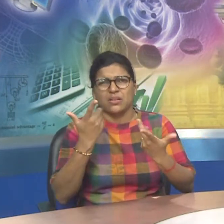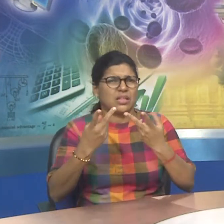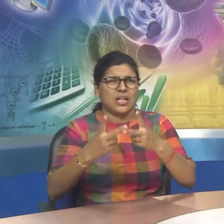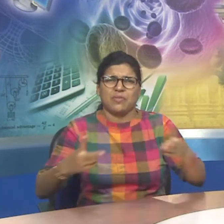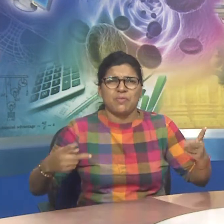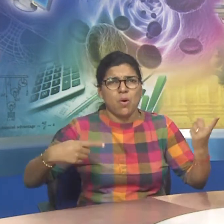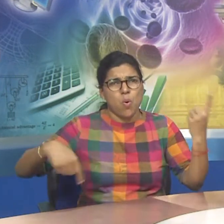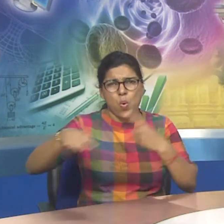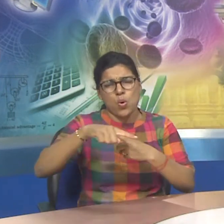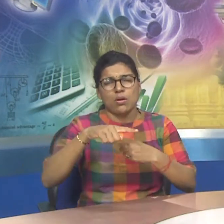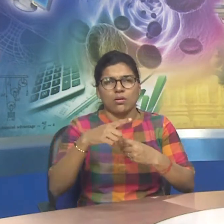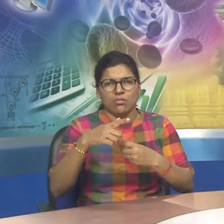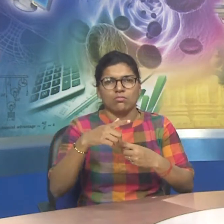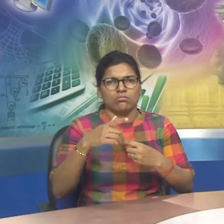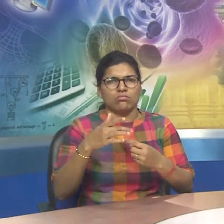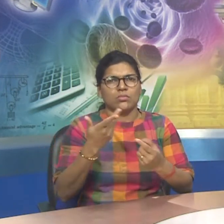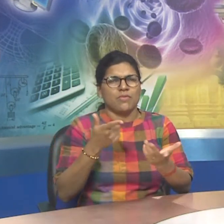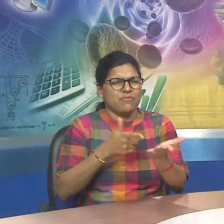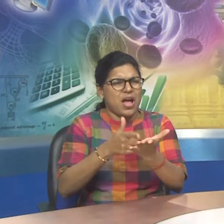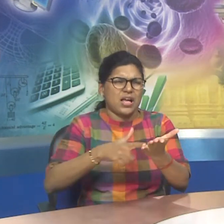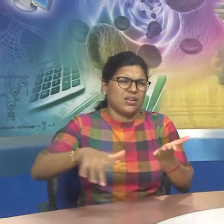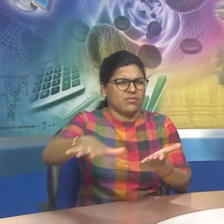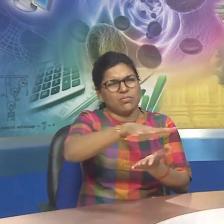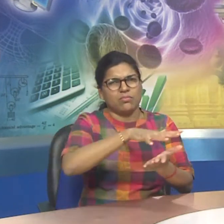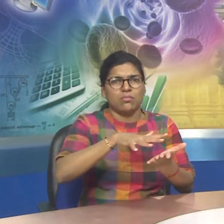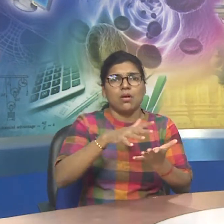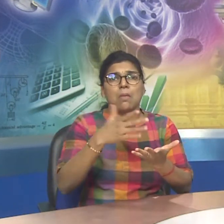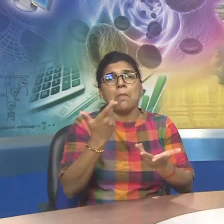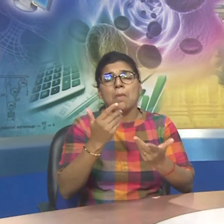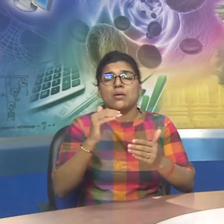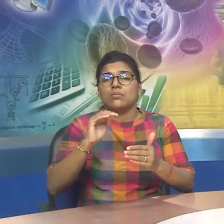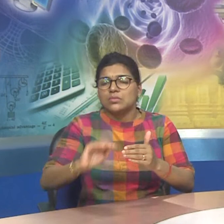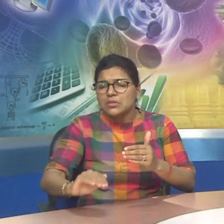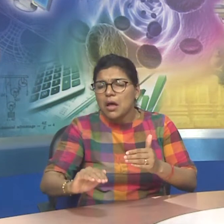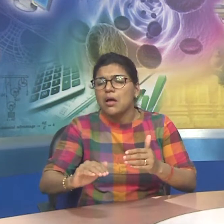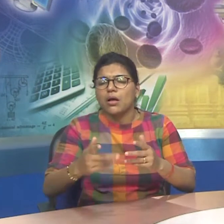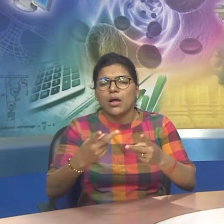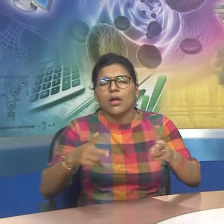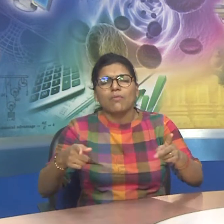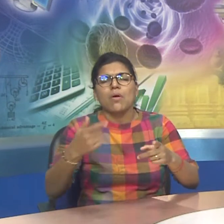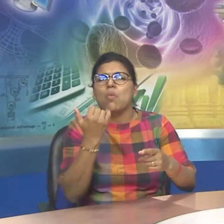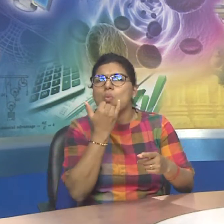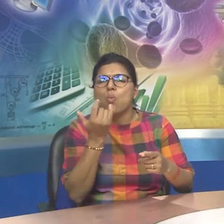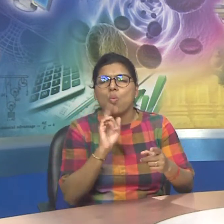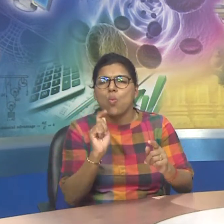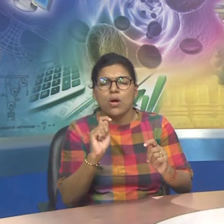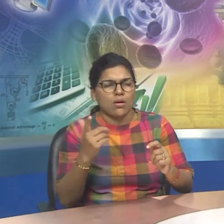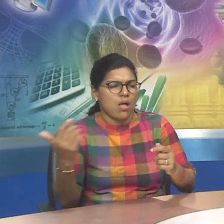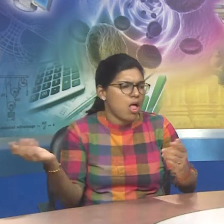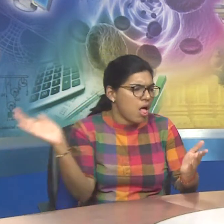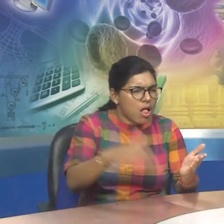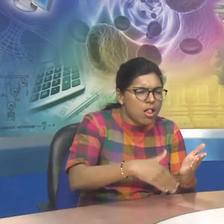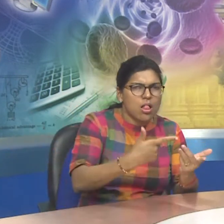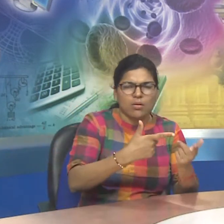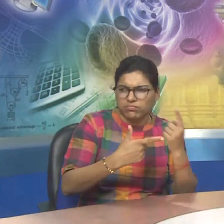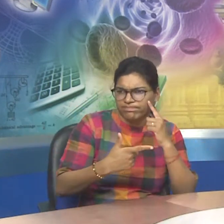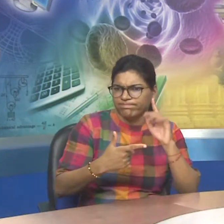Get together with other boys and girls of your area or your village.